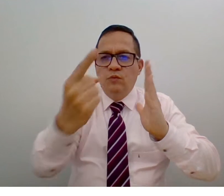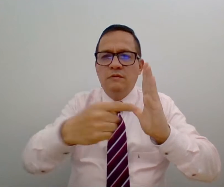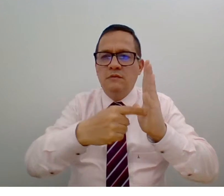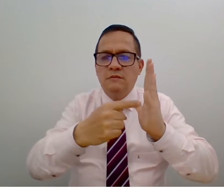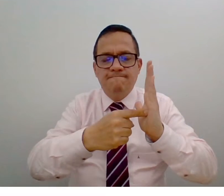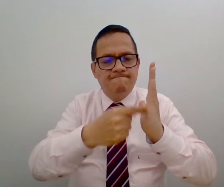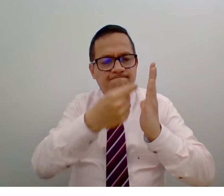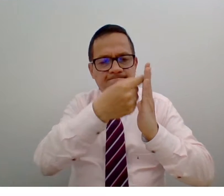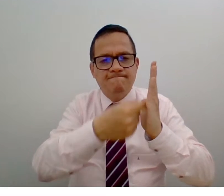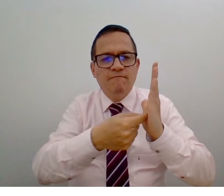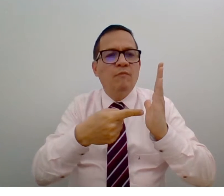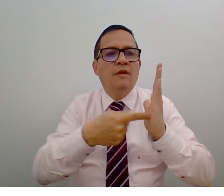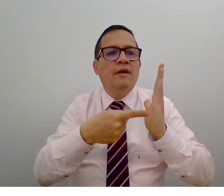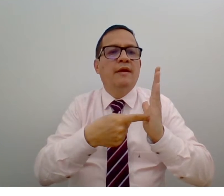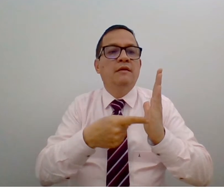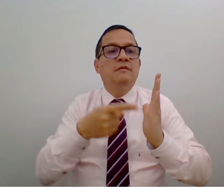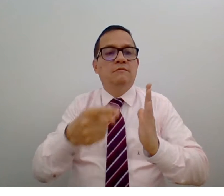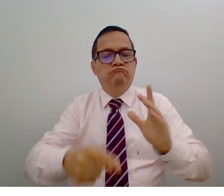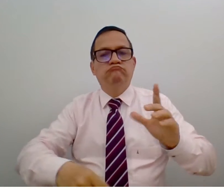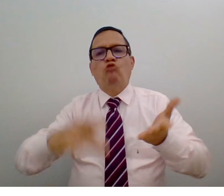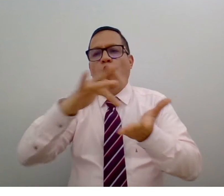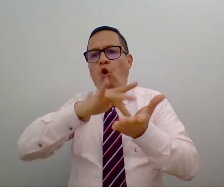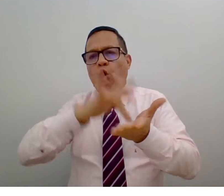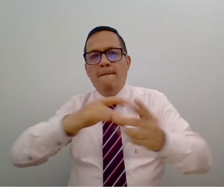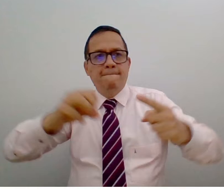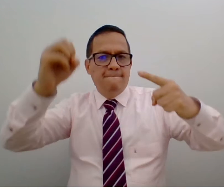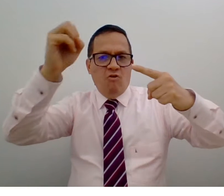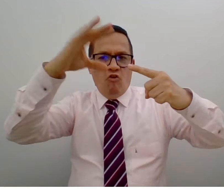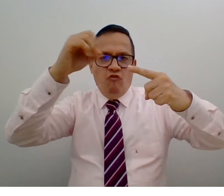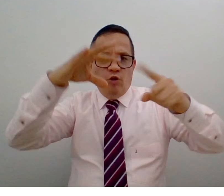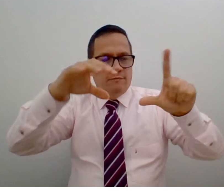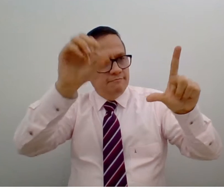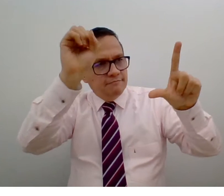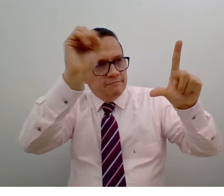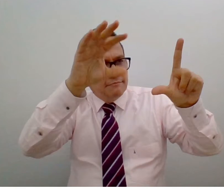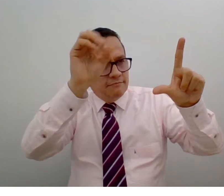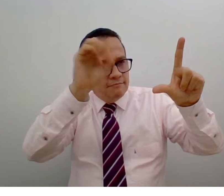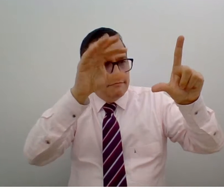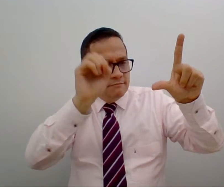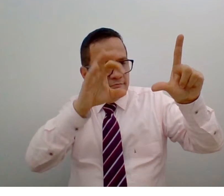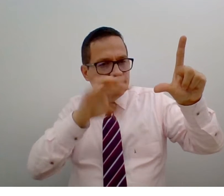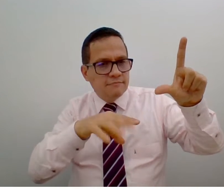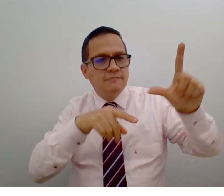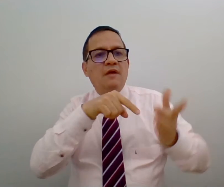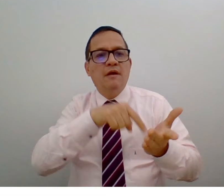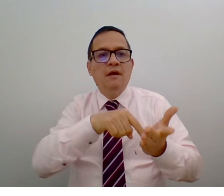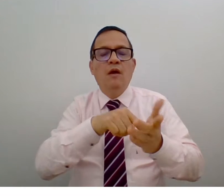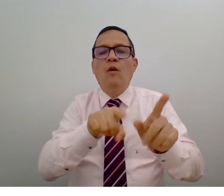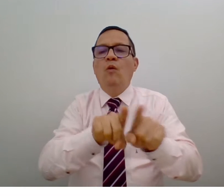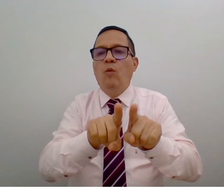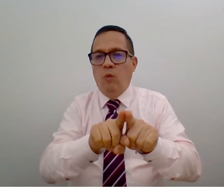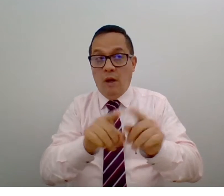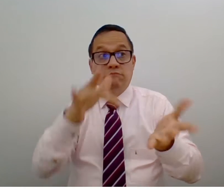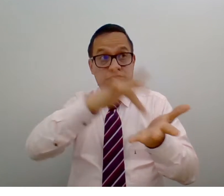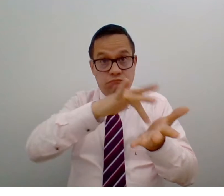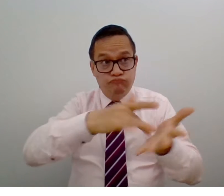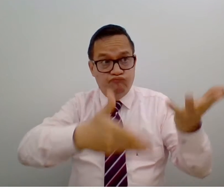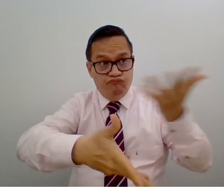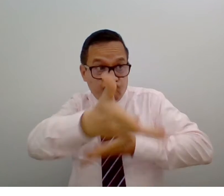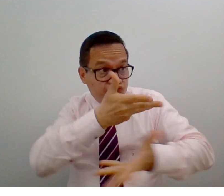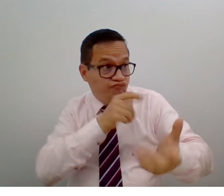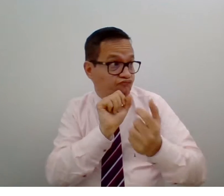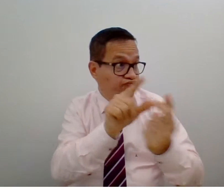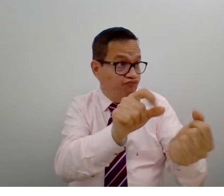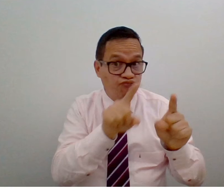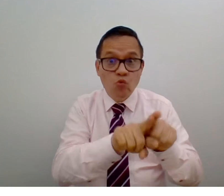criterion. Forum participation. This criterion represents 20